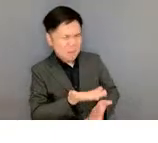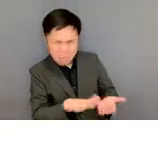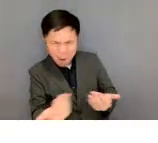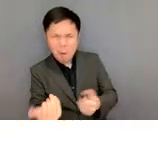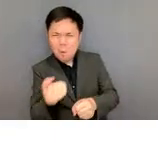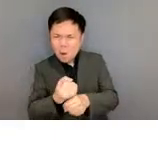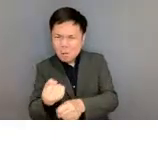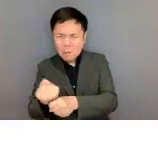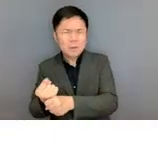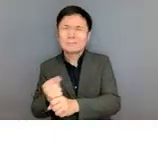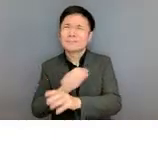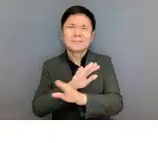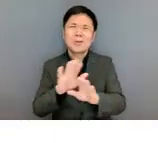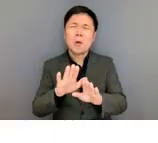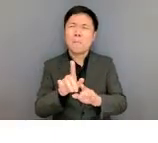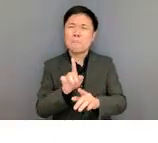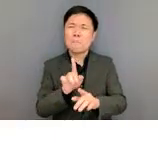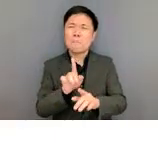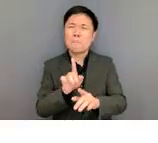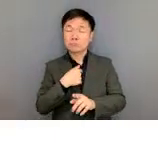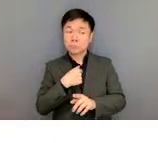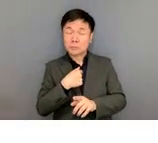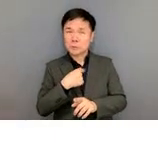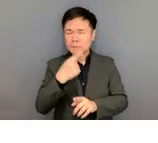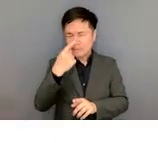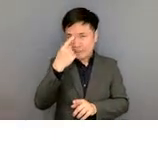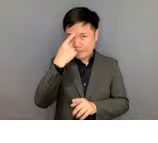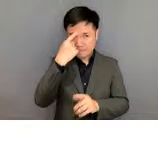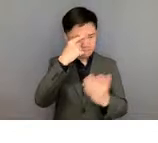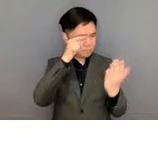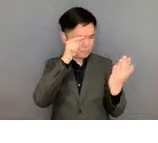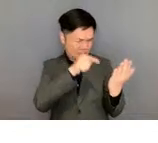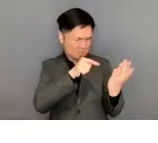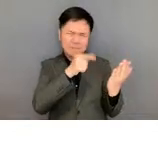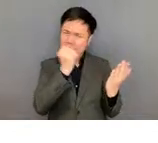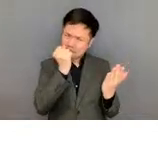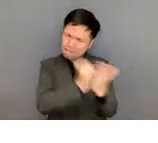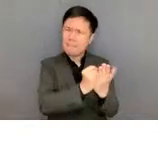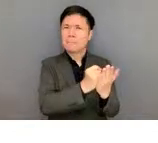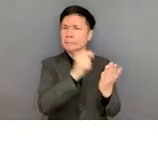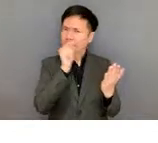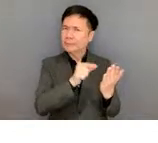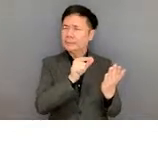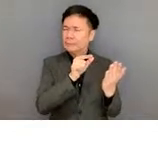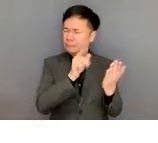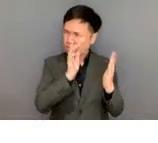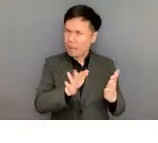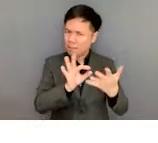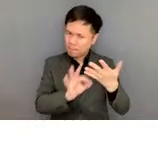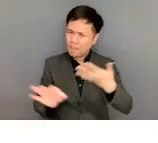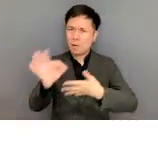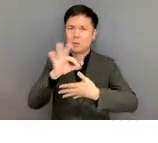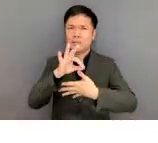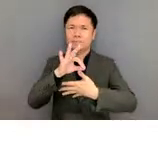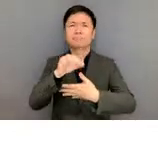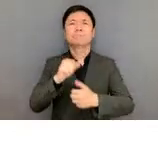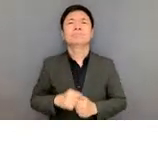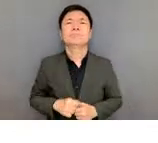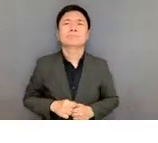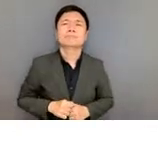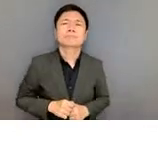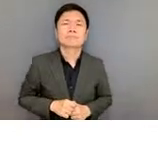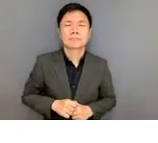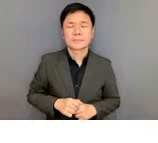is acknowledgement that this is important and to start work on this. Then we need to get to work on implementing